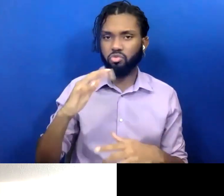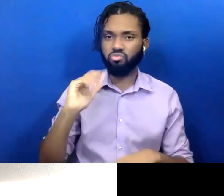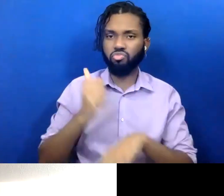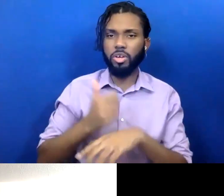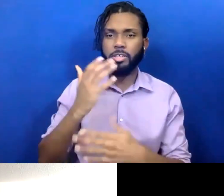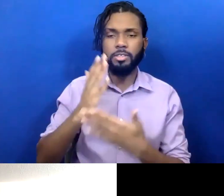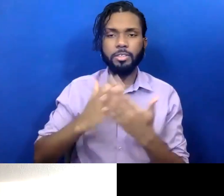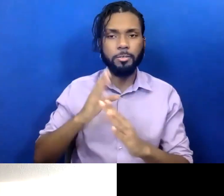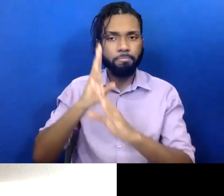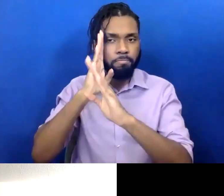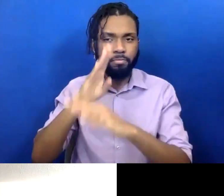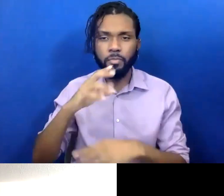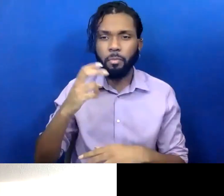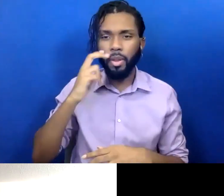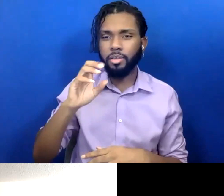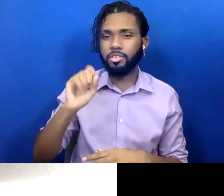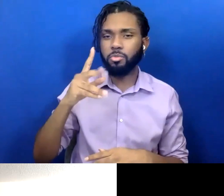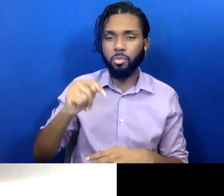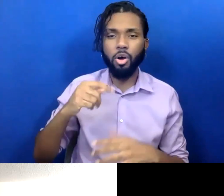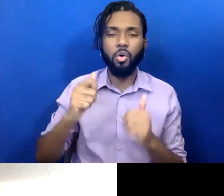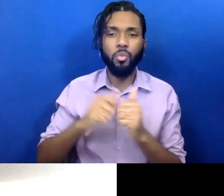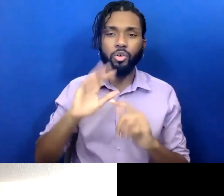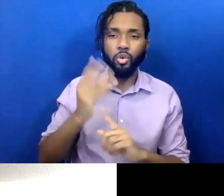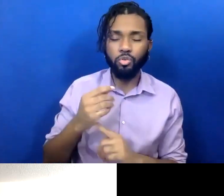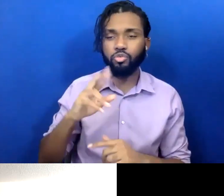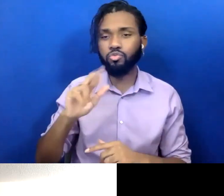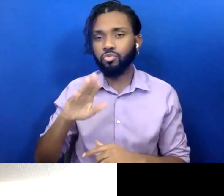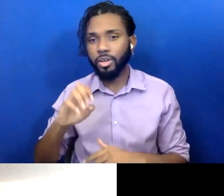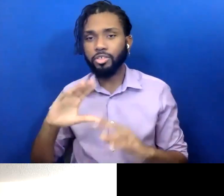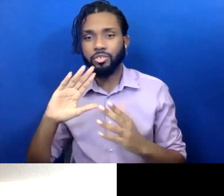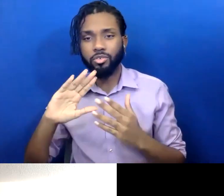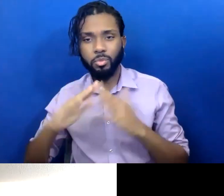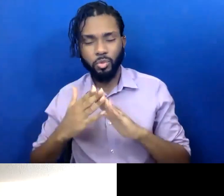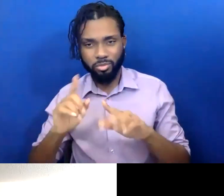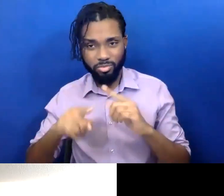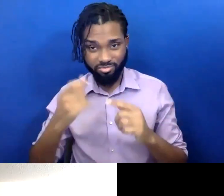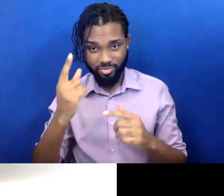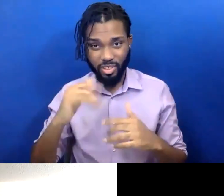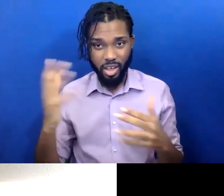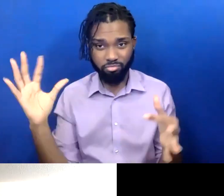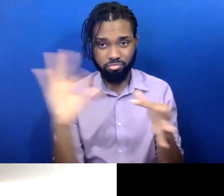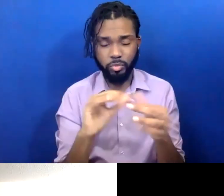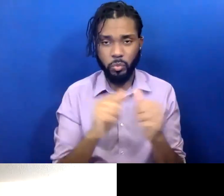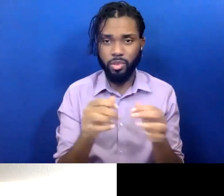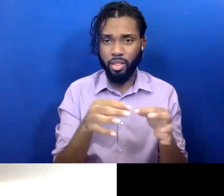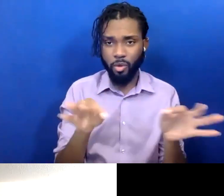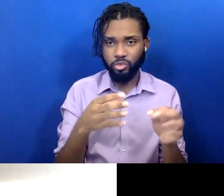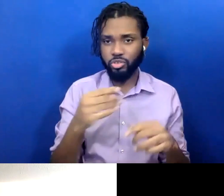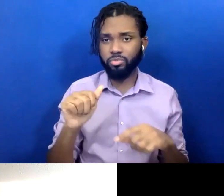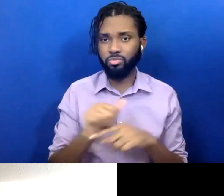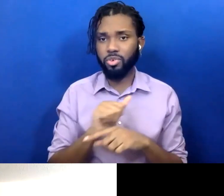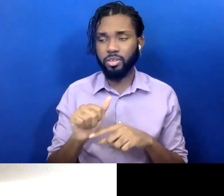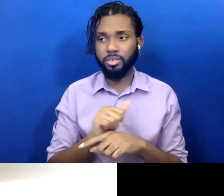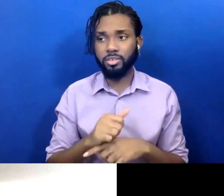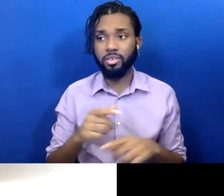culture, race, community, all these social factors are intertwined and inseparable from language in practice and